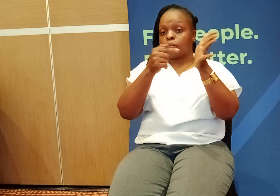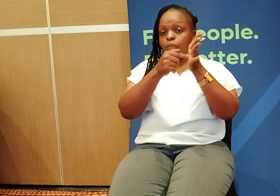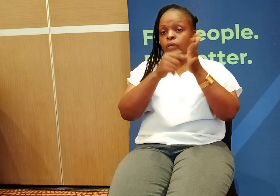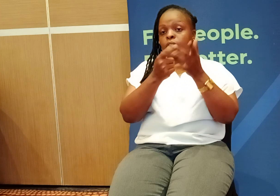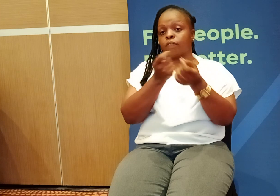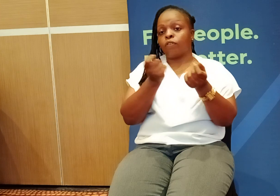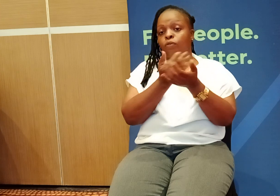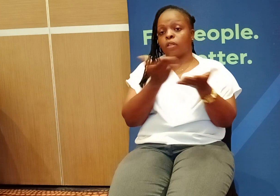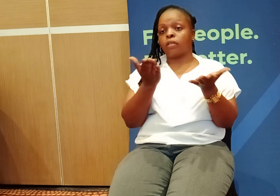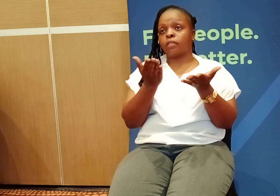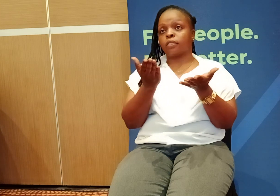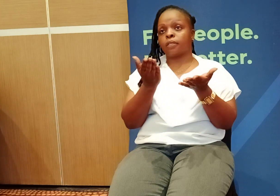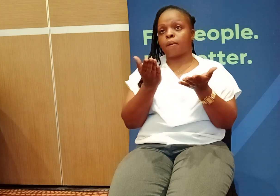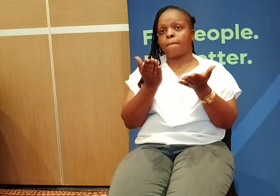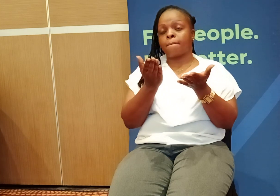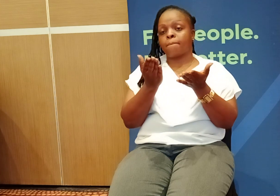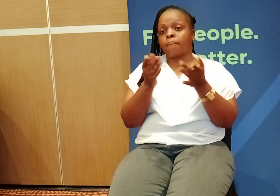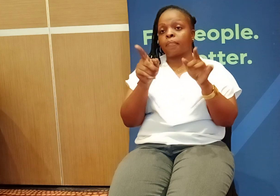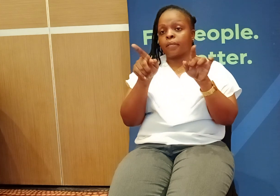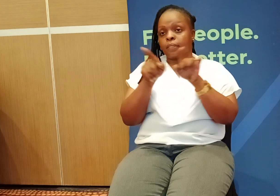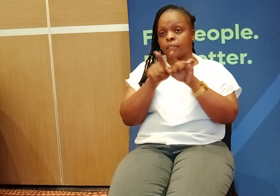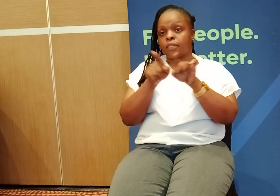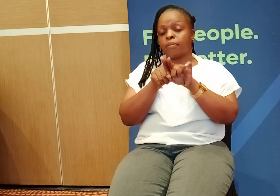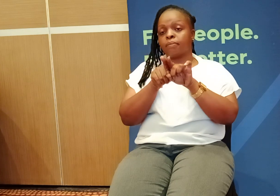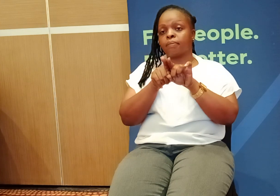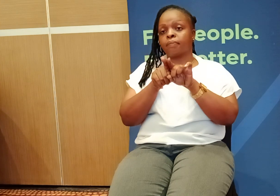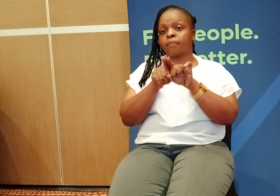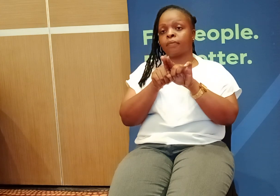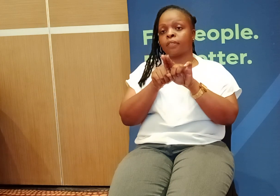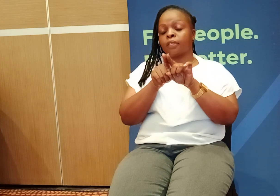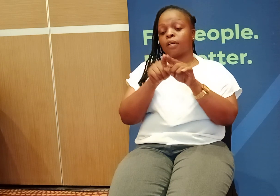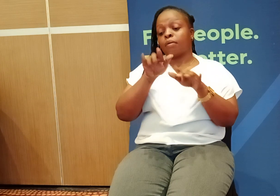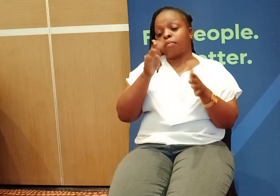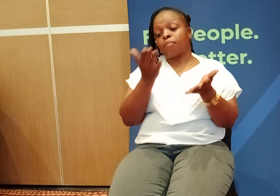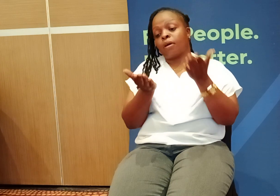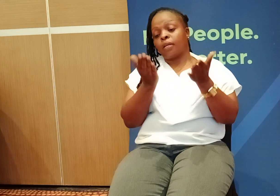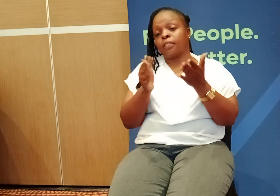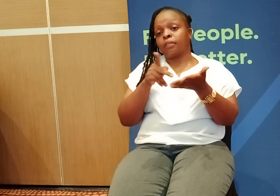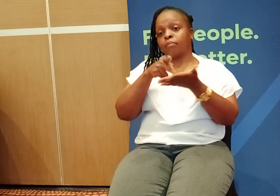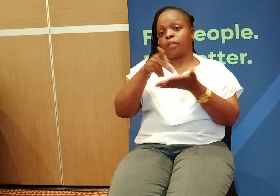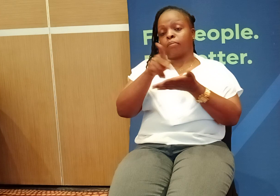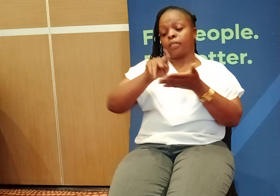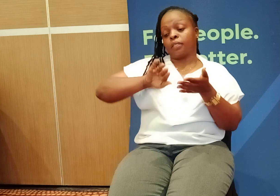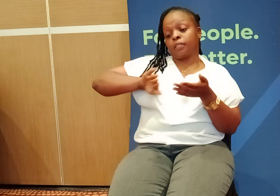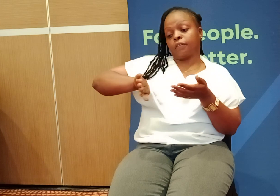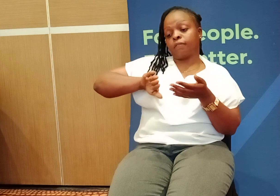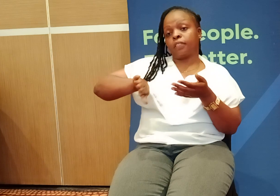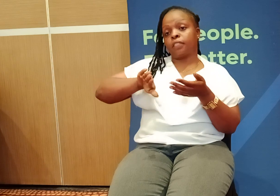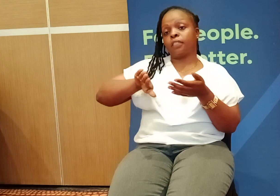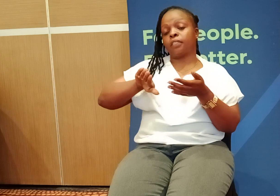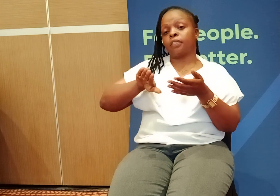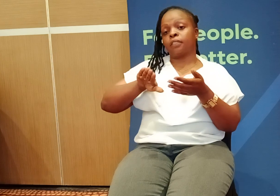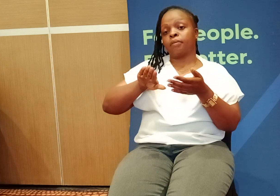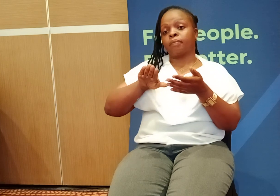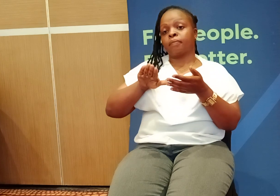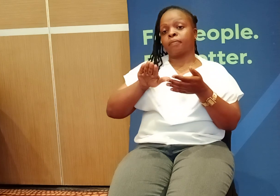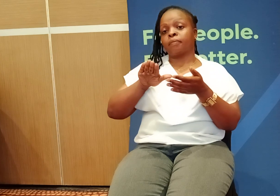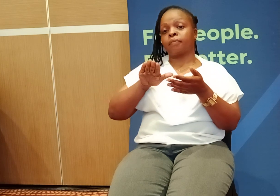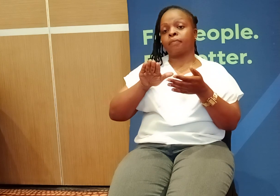things. Even as the balance of payments deficit, was narrowed, I